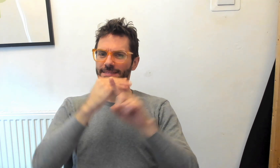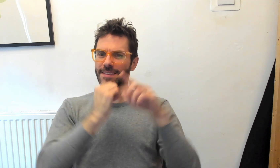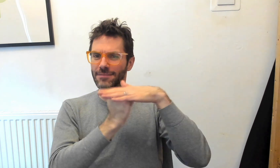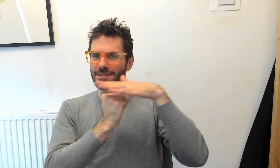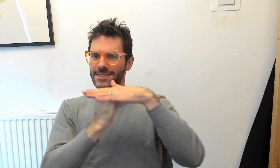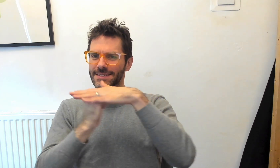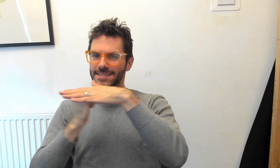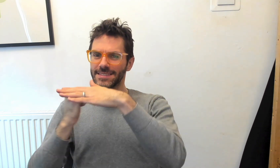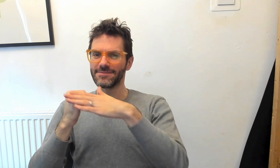limits